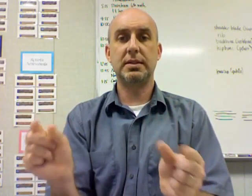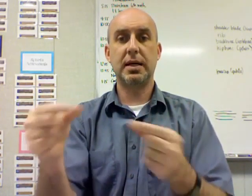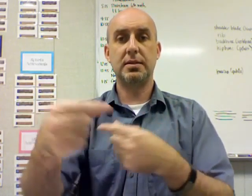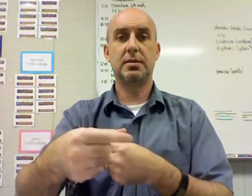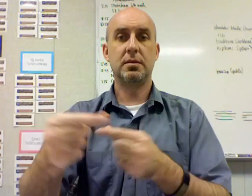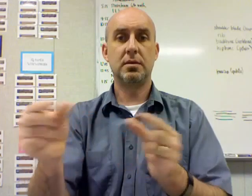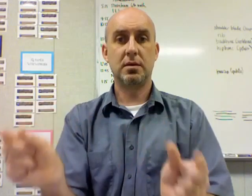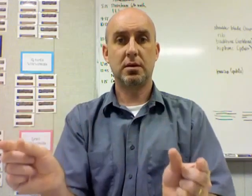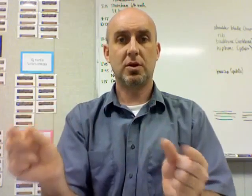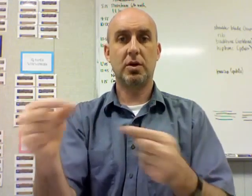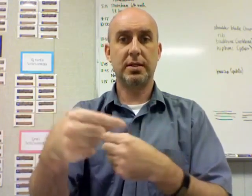sides. Garden.